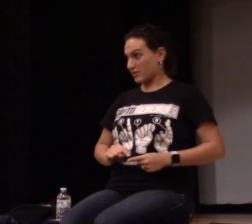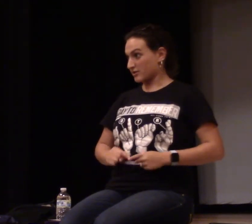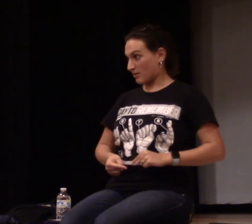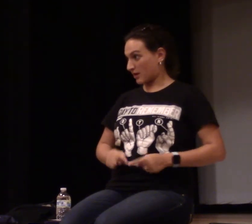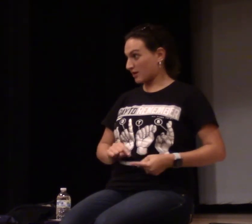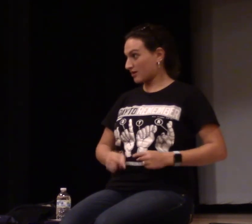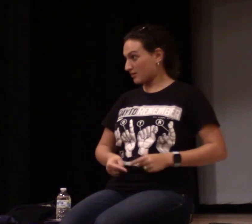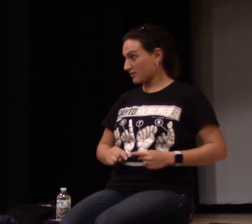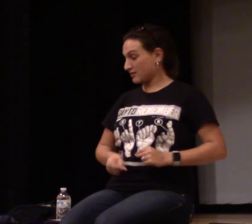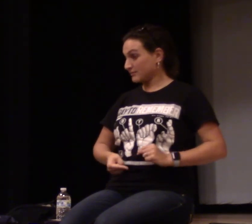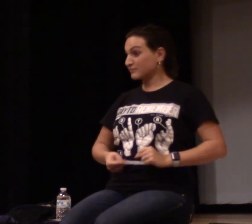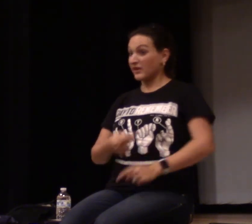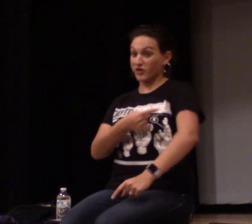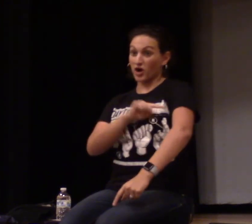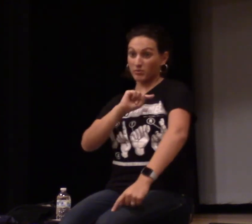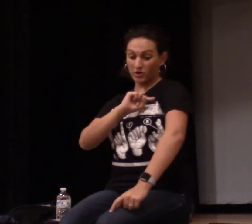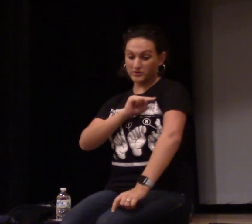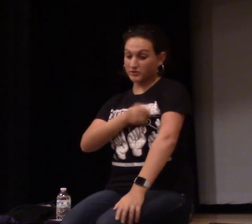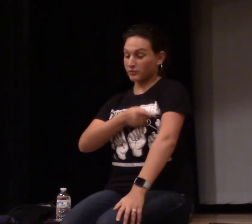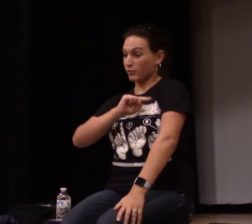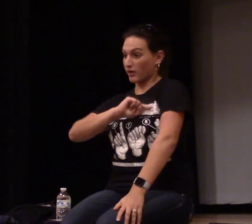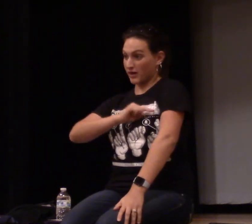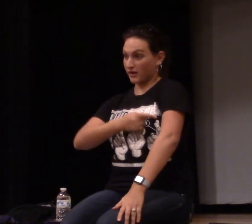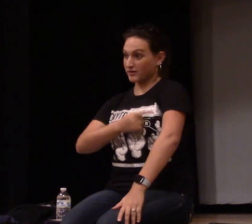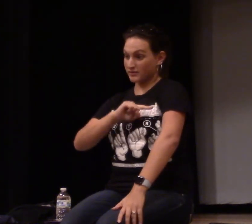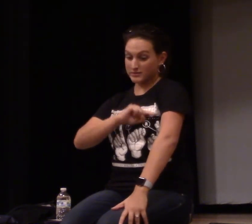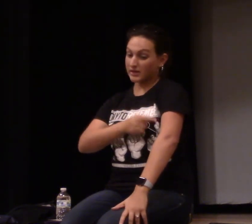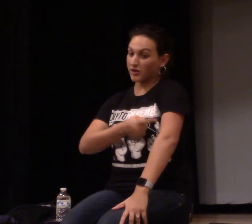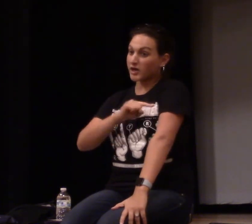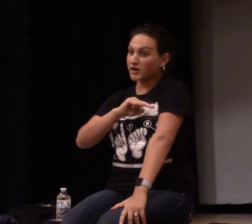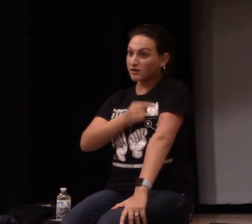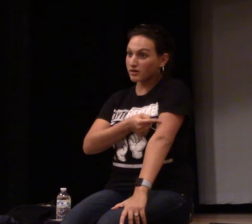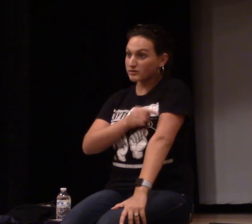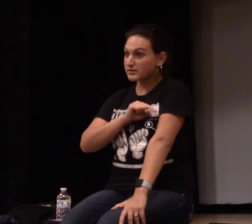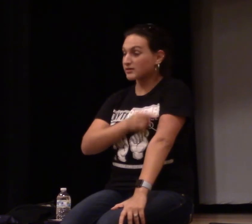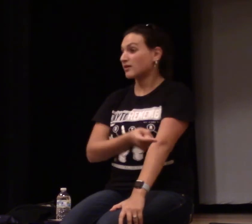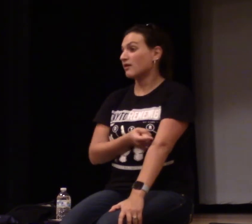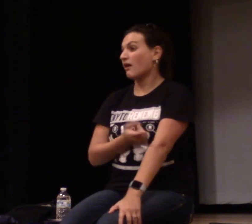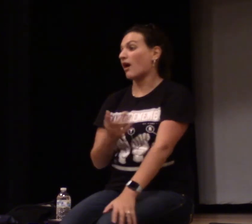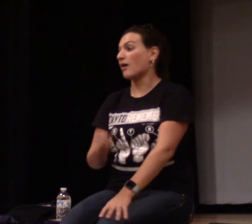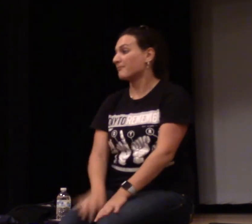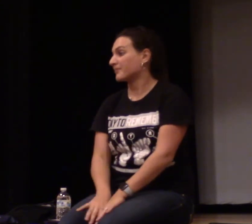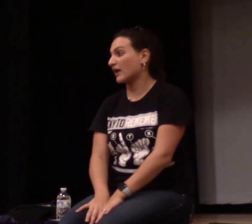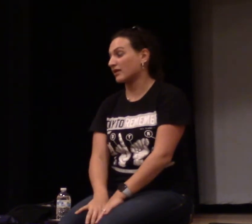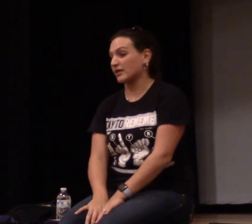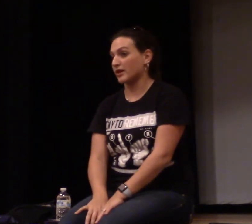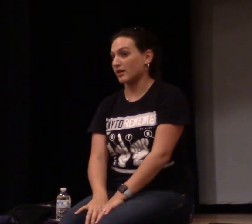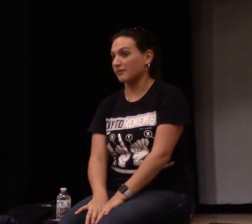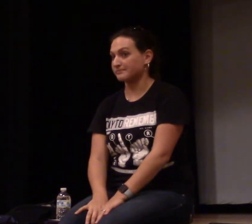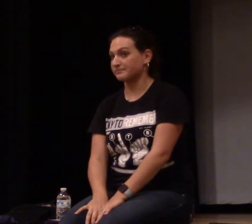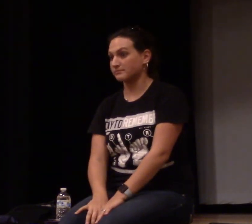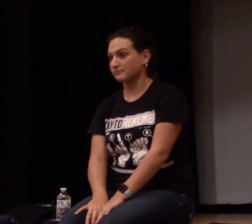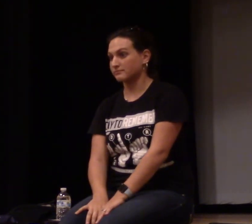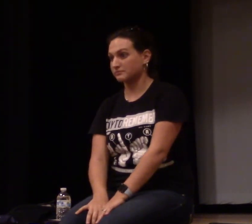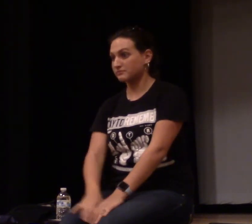stomach. If your arm hurts, you can do it with one hand. Thing right here hurts. Anything like that.